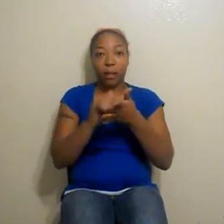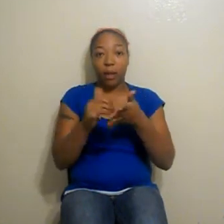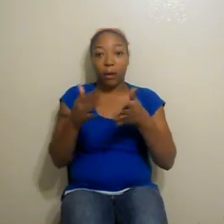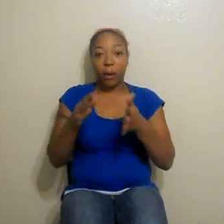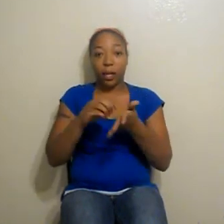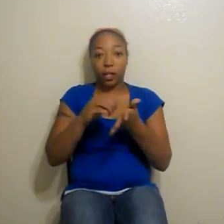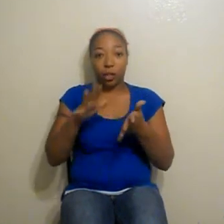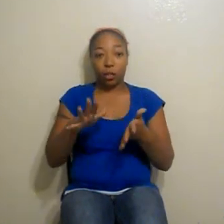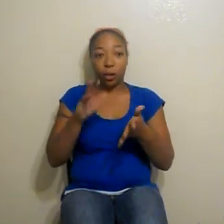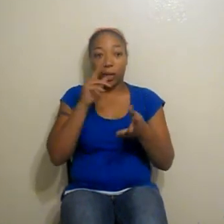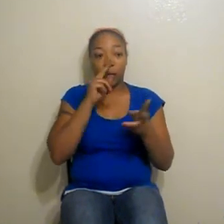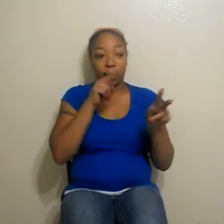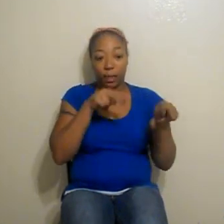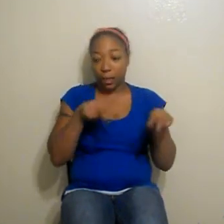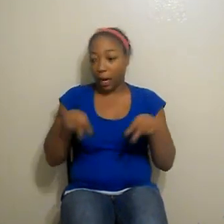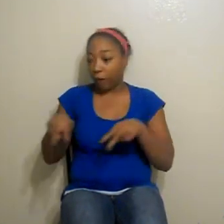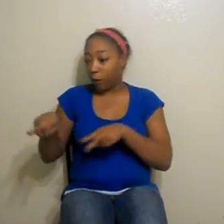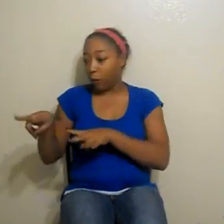That way the student can see everyone